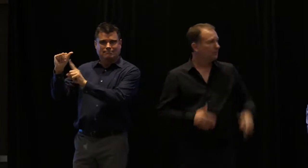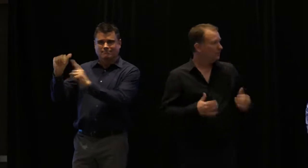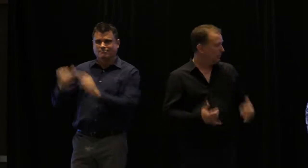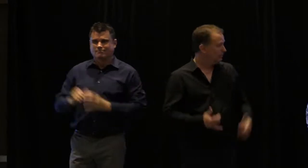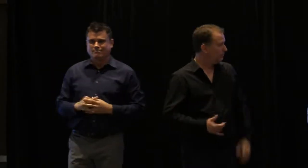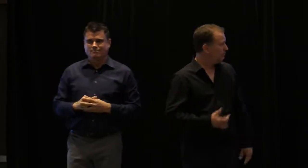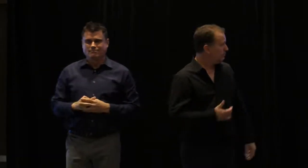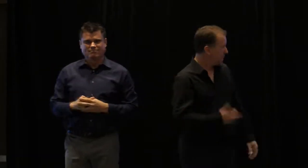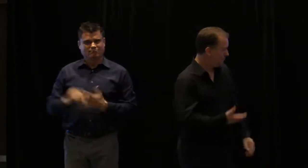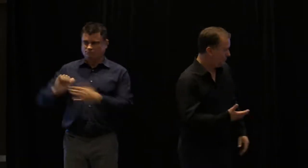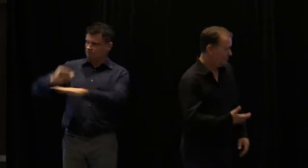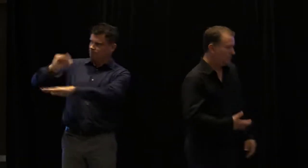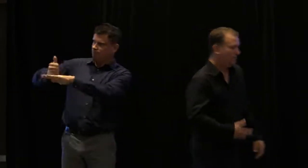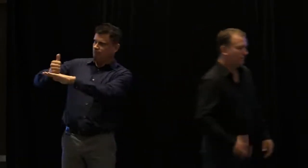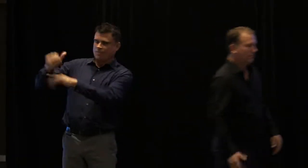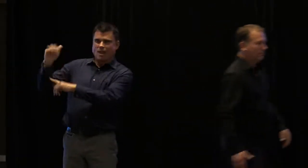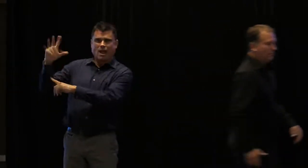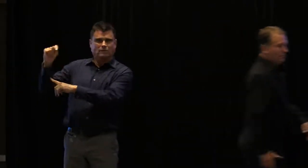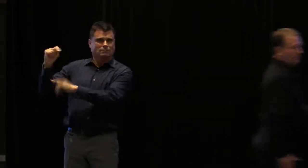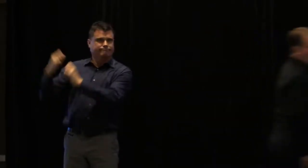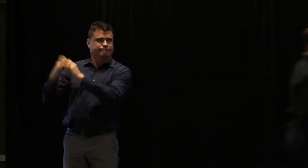Act.